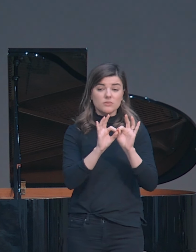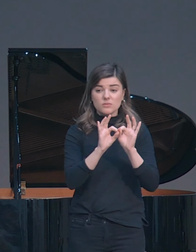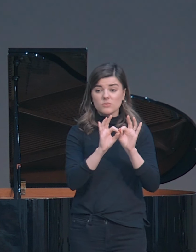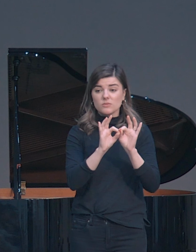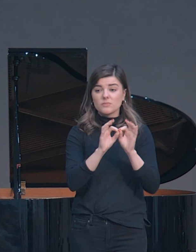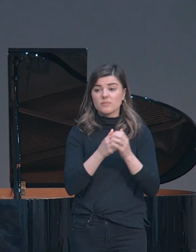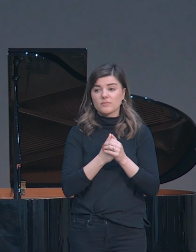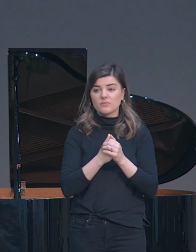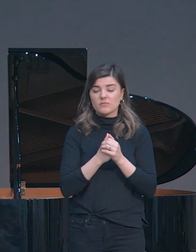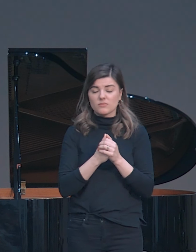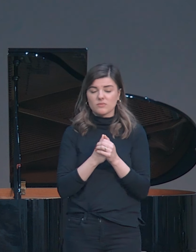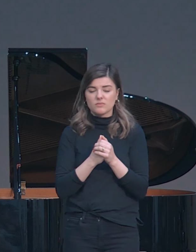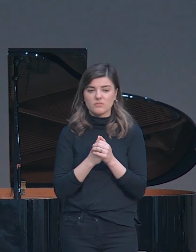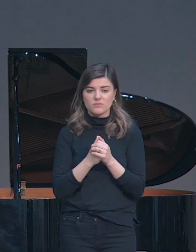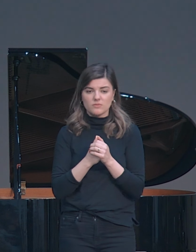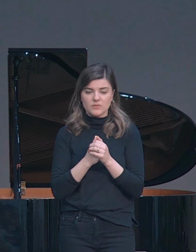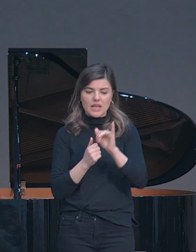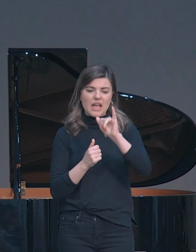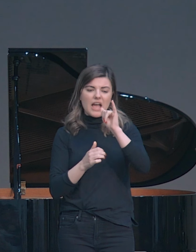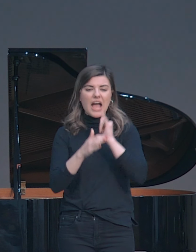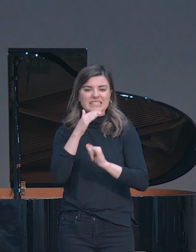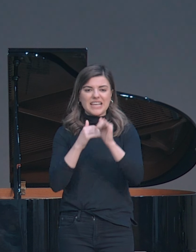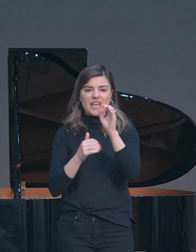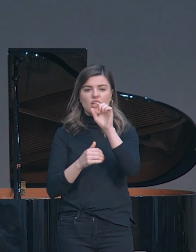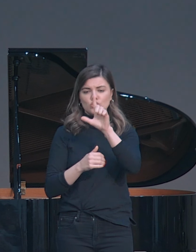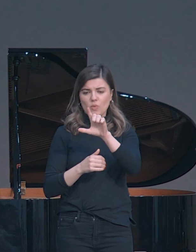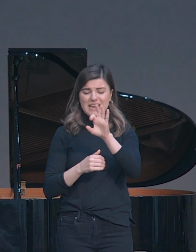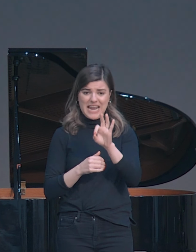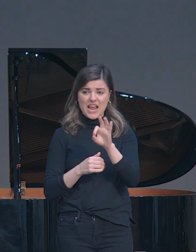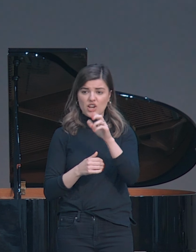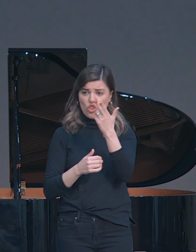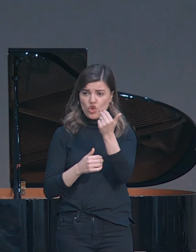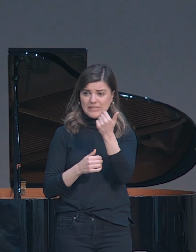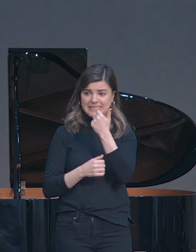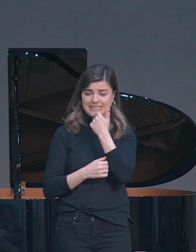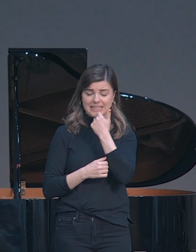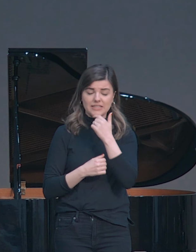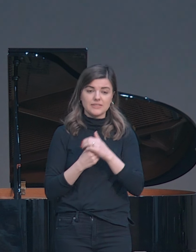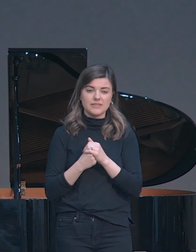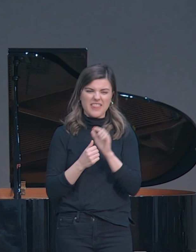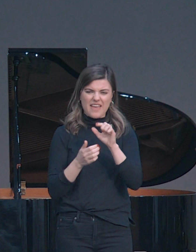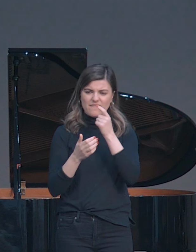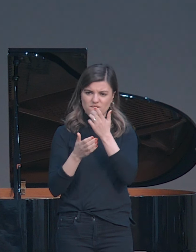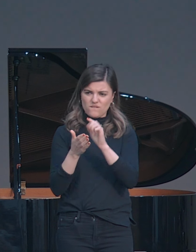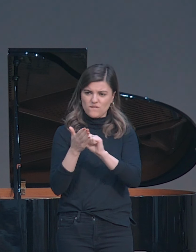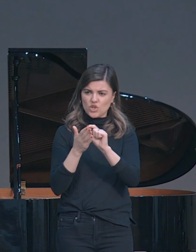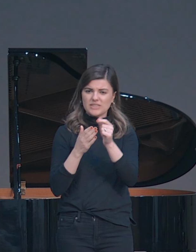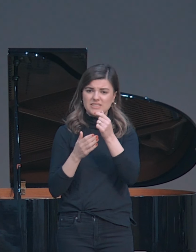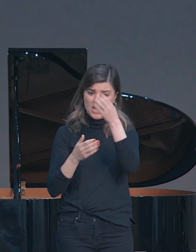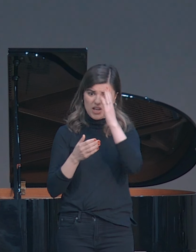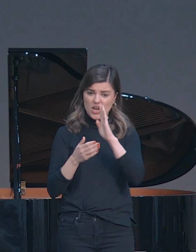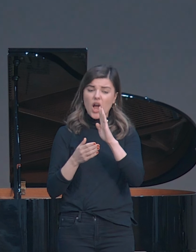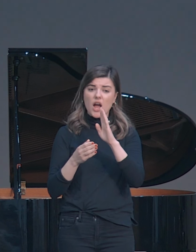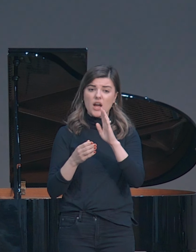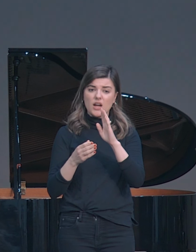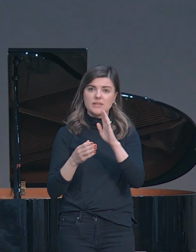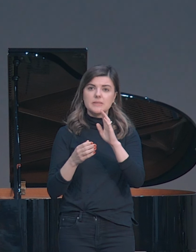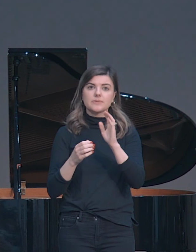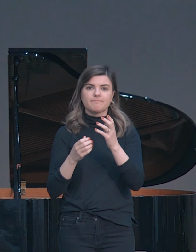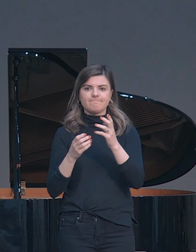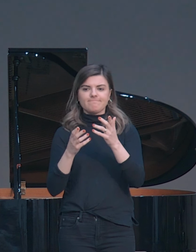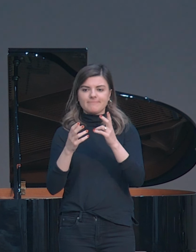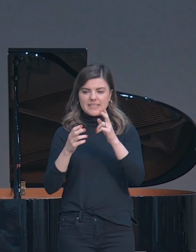This has always been the problem. Isaiah 29:13. In this verse, God made this analysis